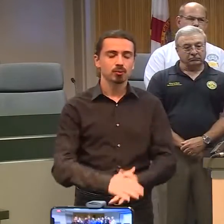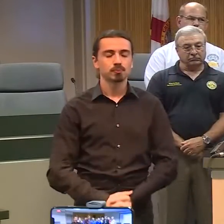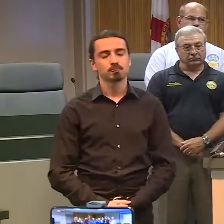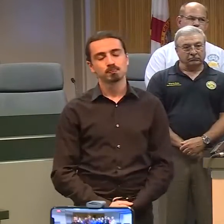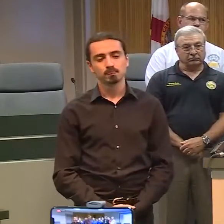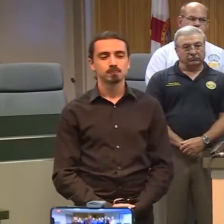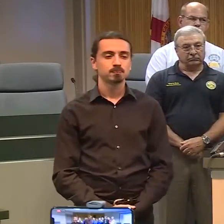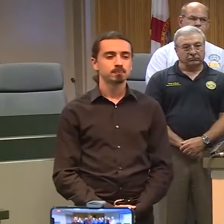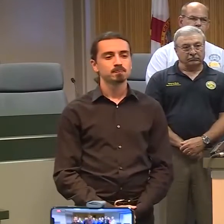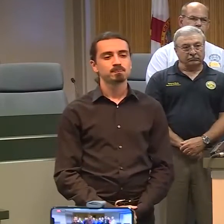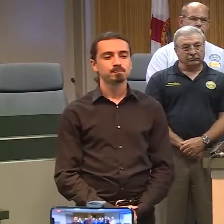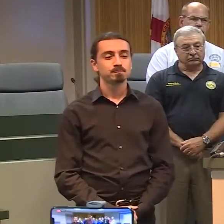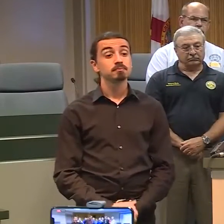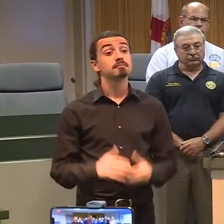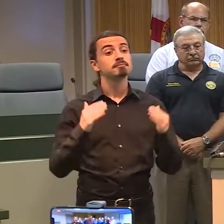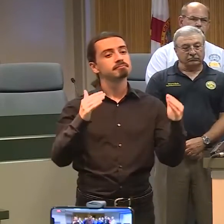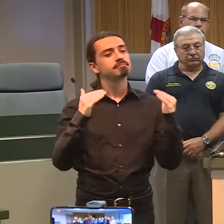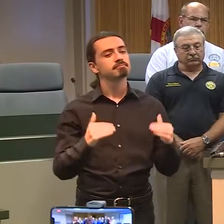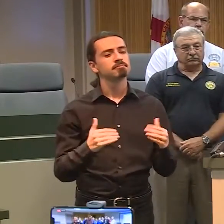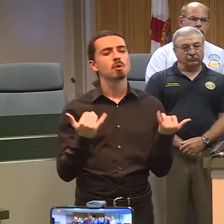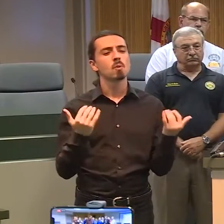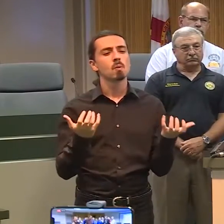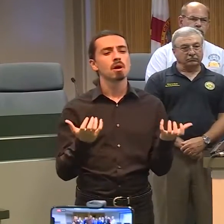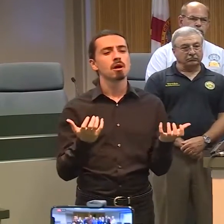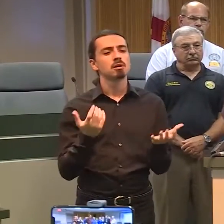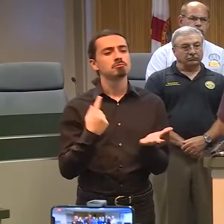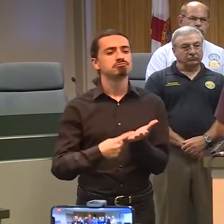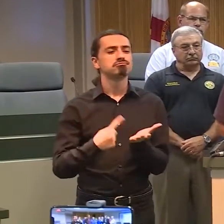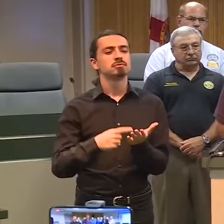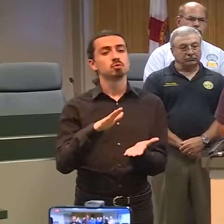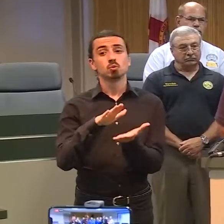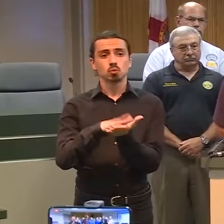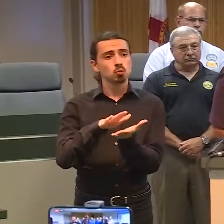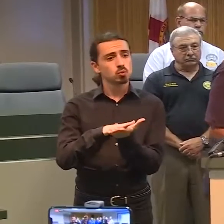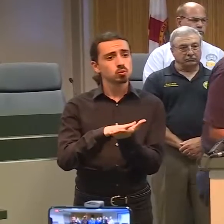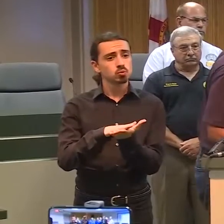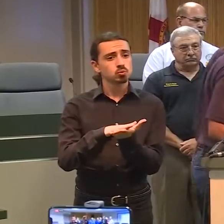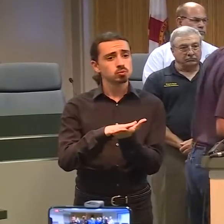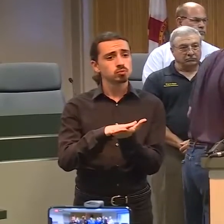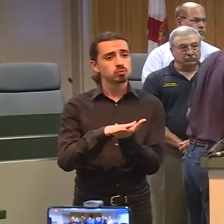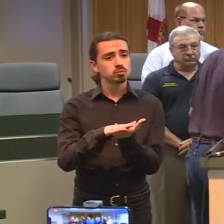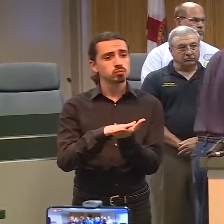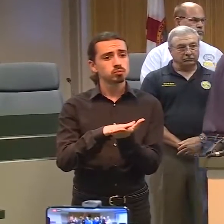And then we'll talk a little bit about the schools with Addison Davis.